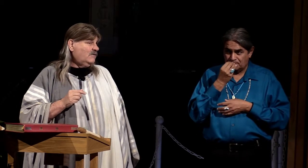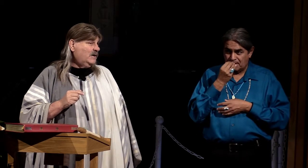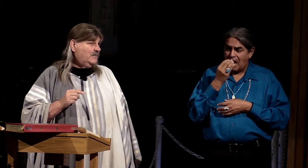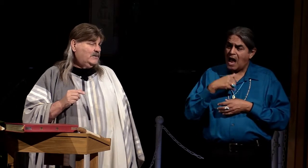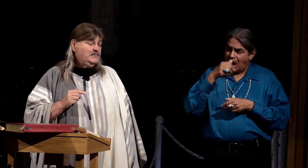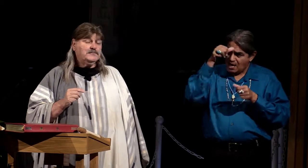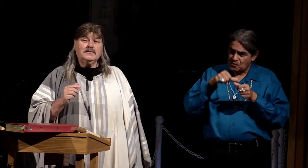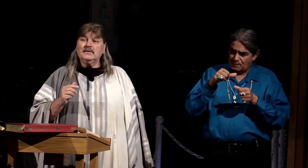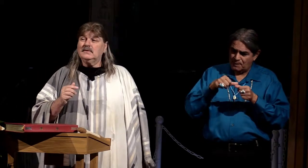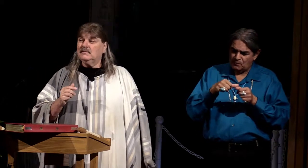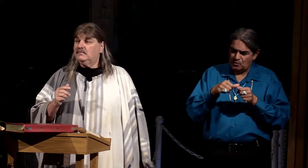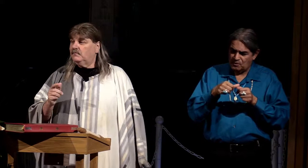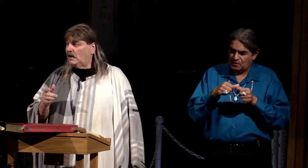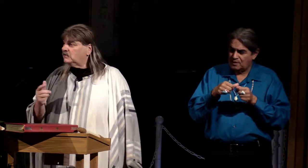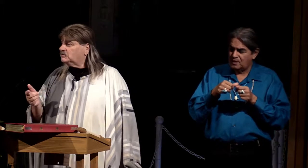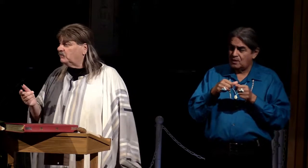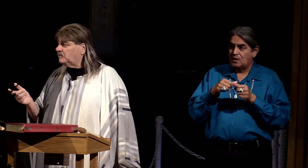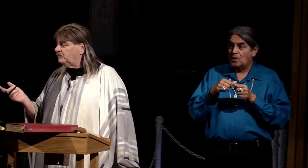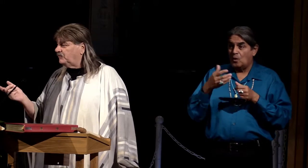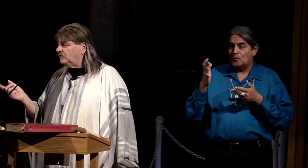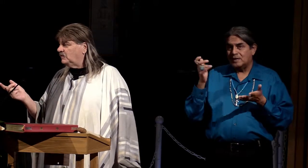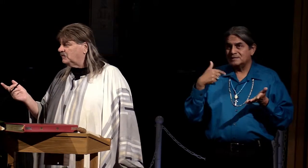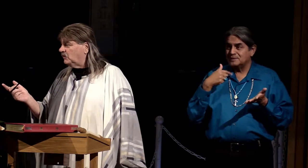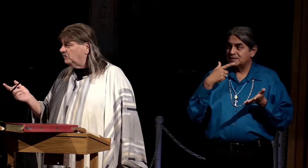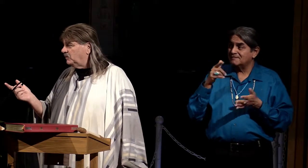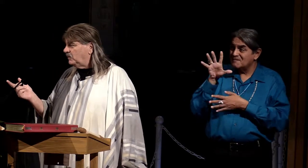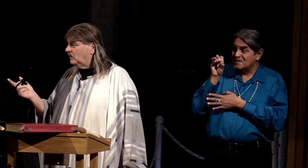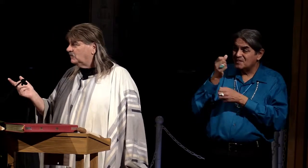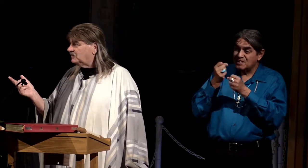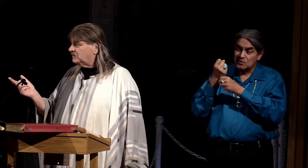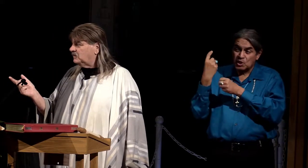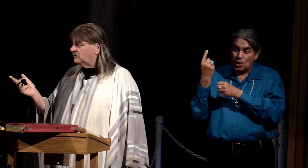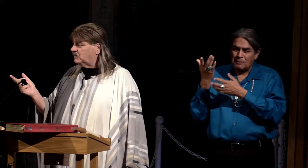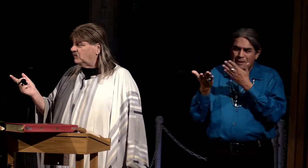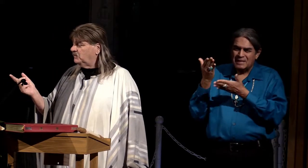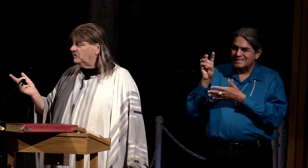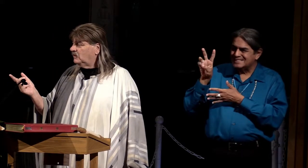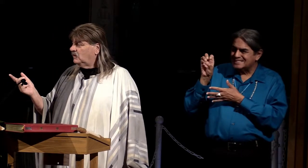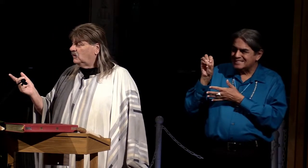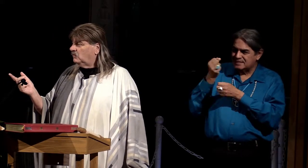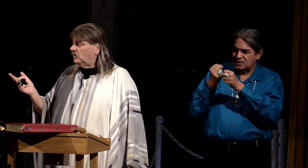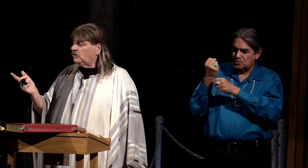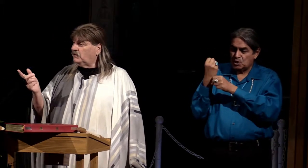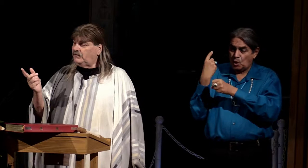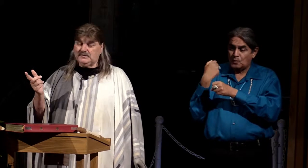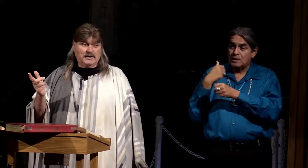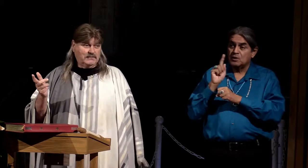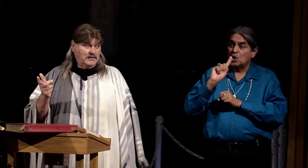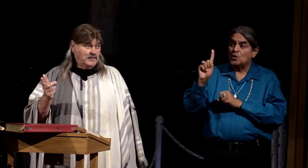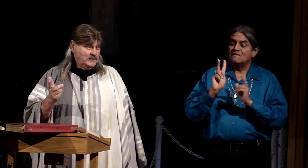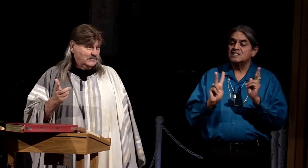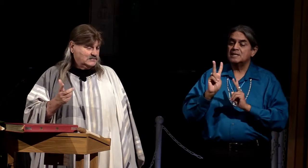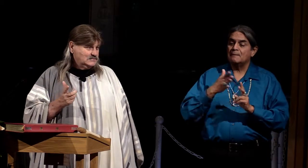And I remember, well, shall we say 50 years ago, maybe 60 years ago, we would go to visit